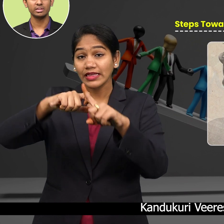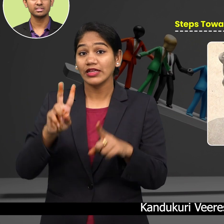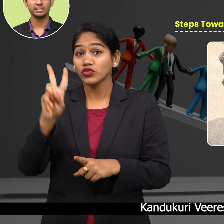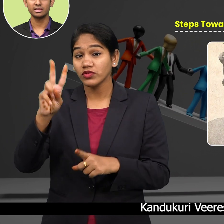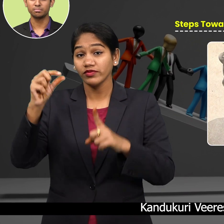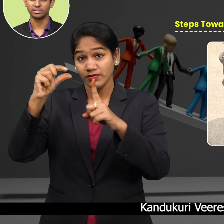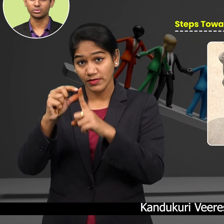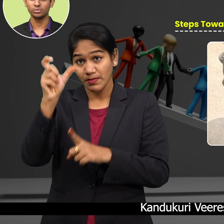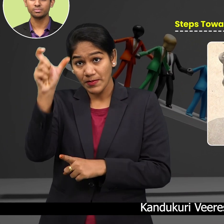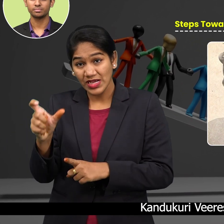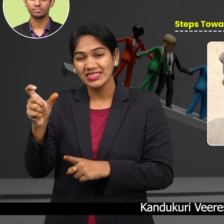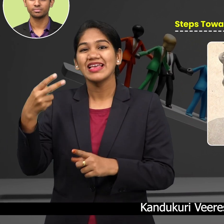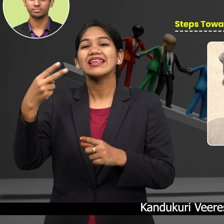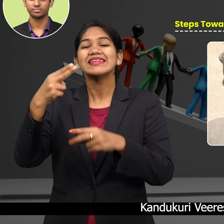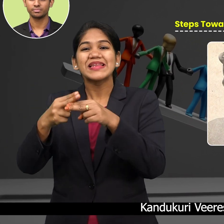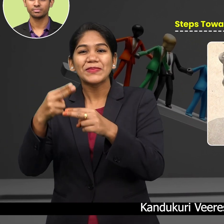Kandukuri Veerasalingam Pantulu,